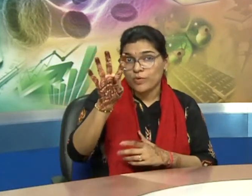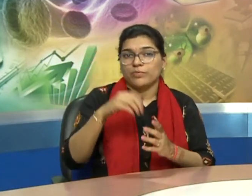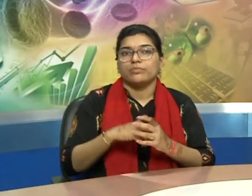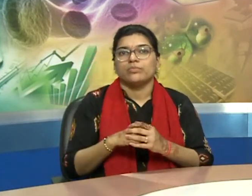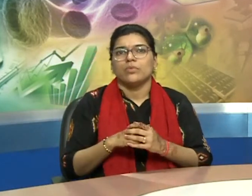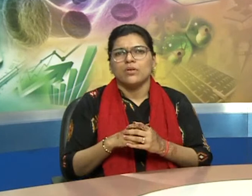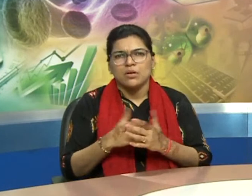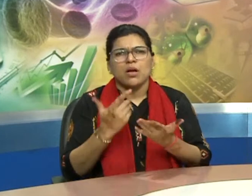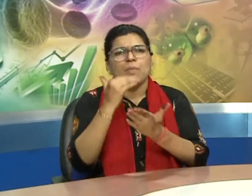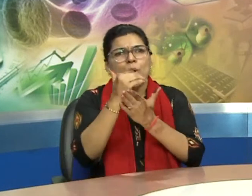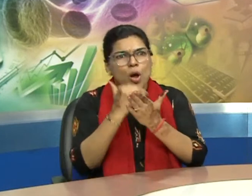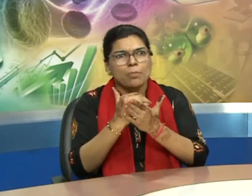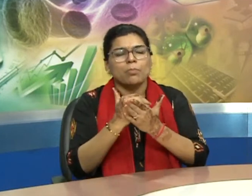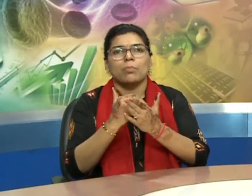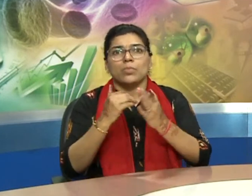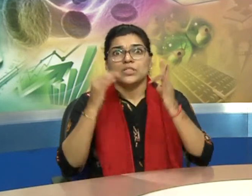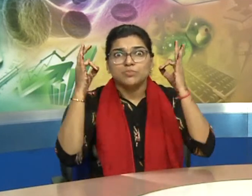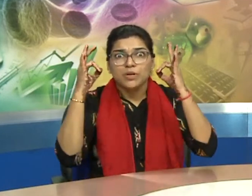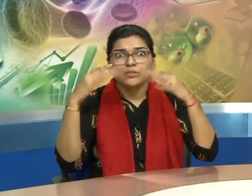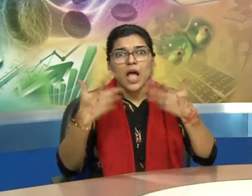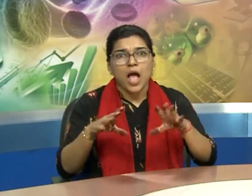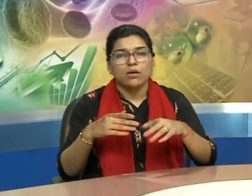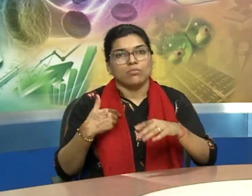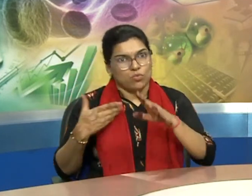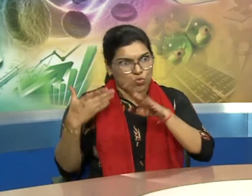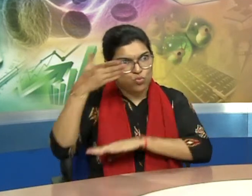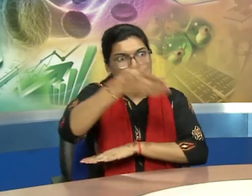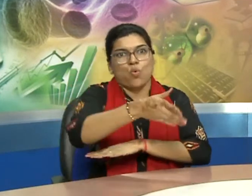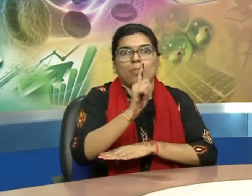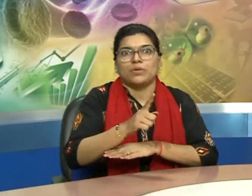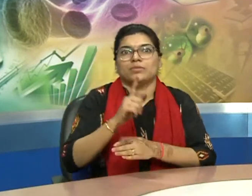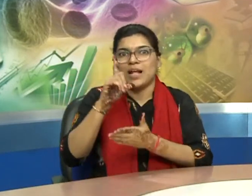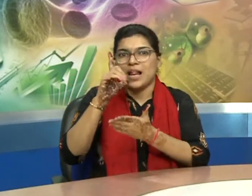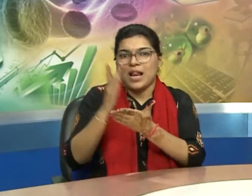The 14th point explains about the exhibition and special displays.